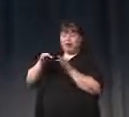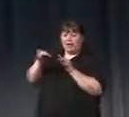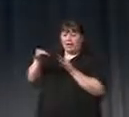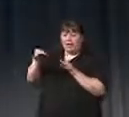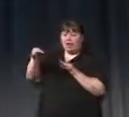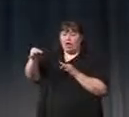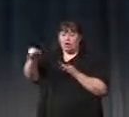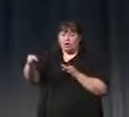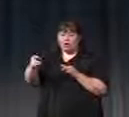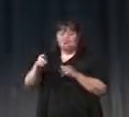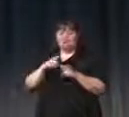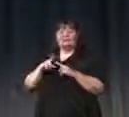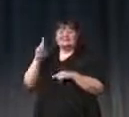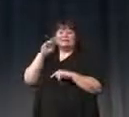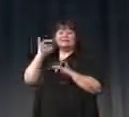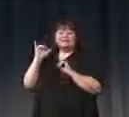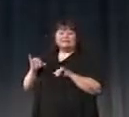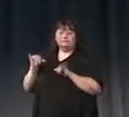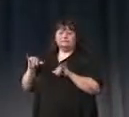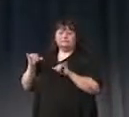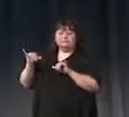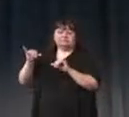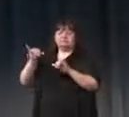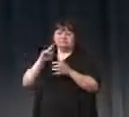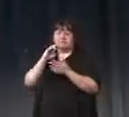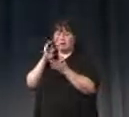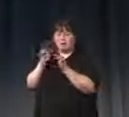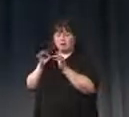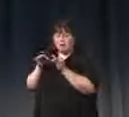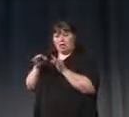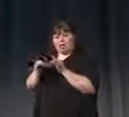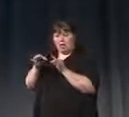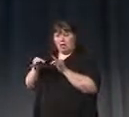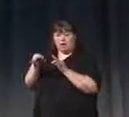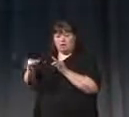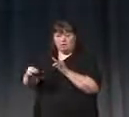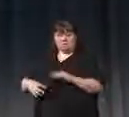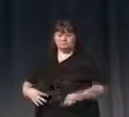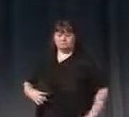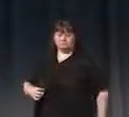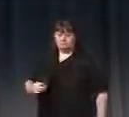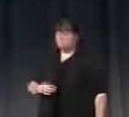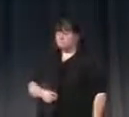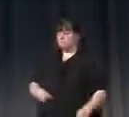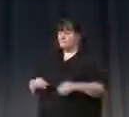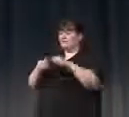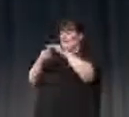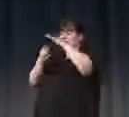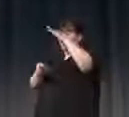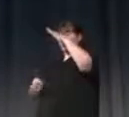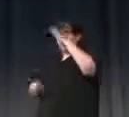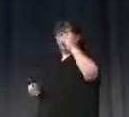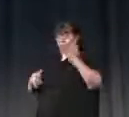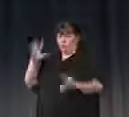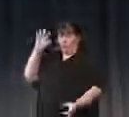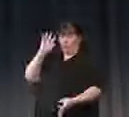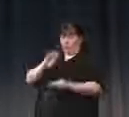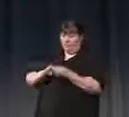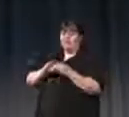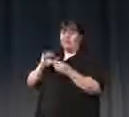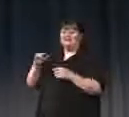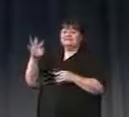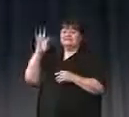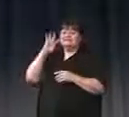surfaces in the room, and then this one would come, and this one, and this one, and this one. And you have this very, very large set, and those things all add up, and that's the